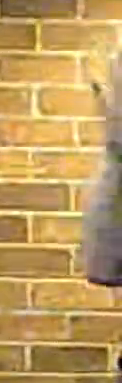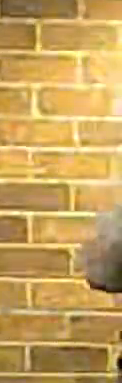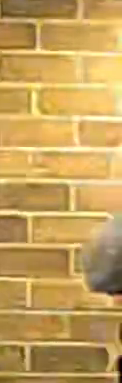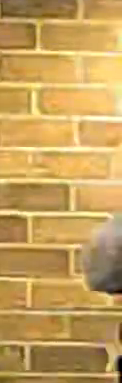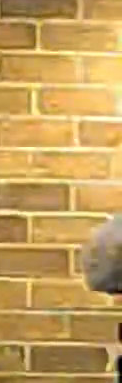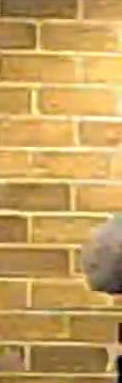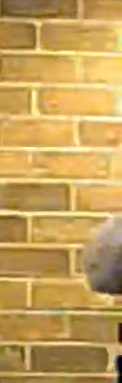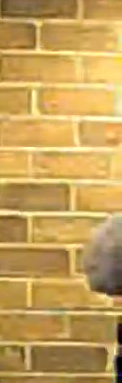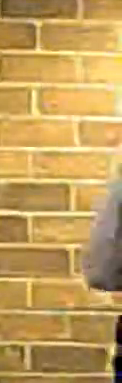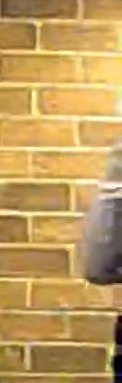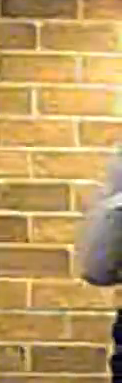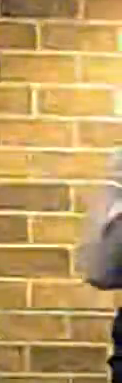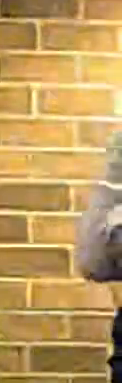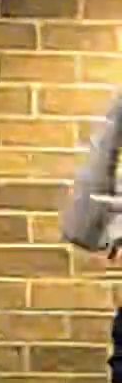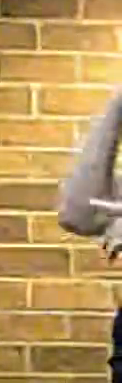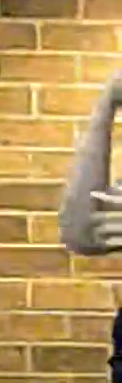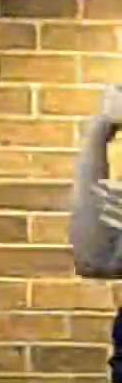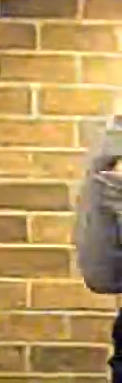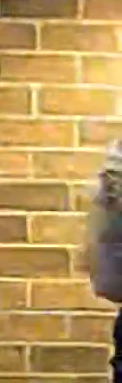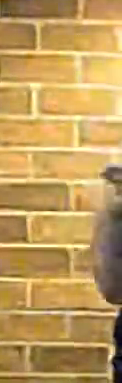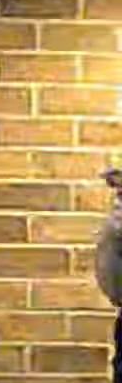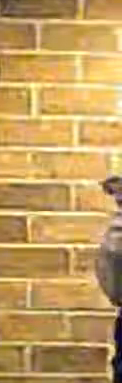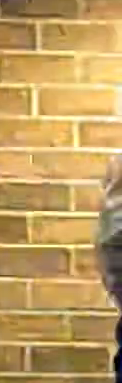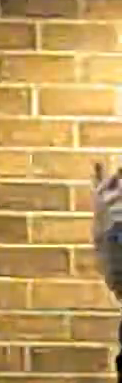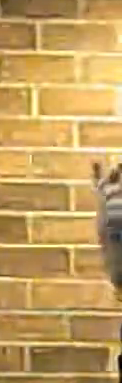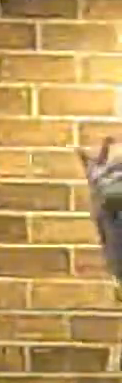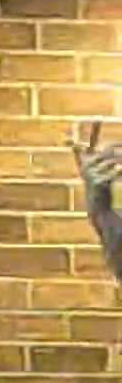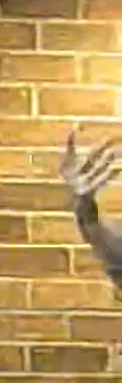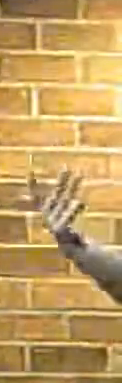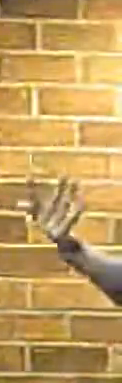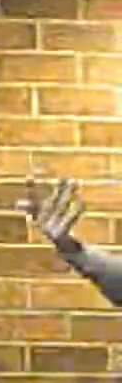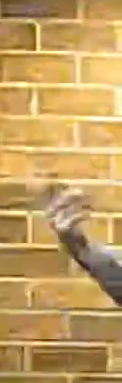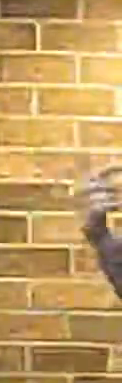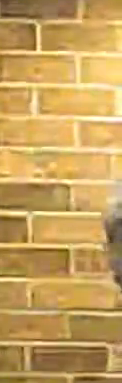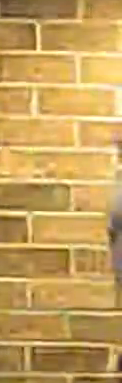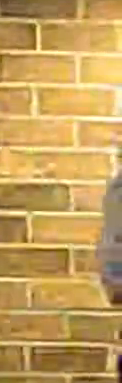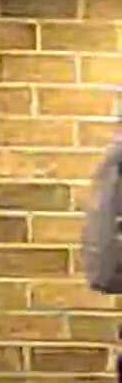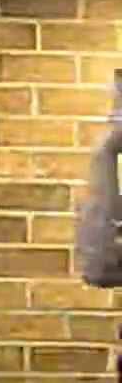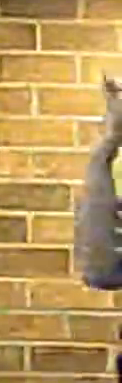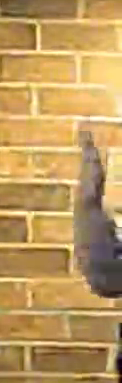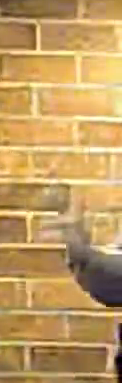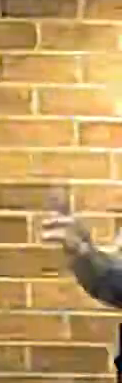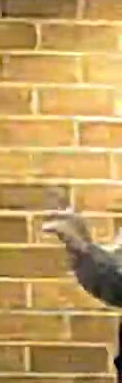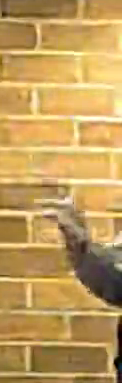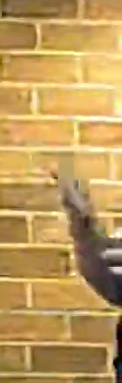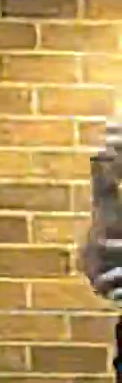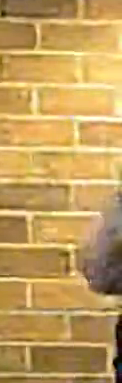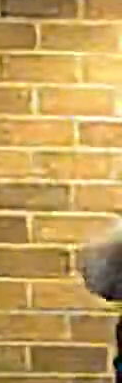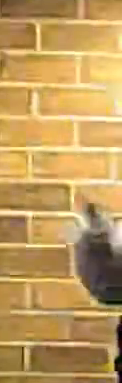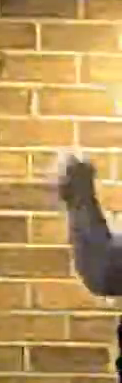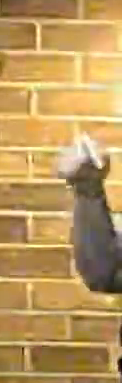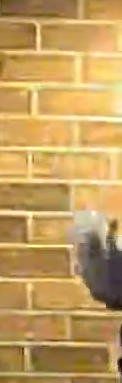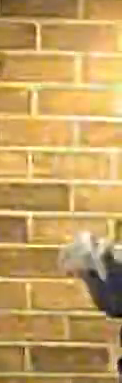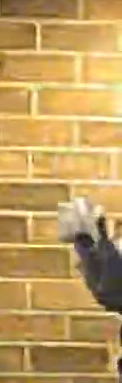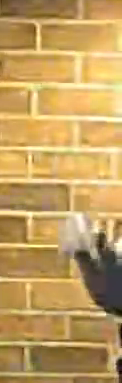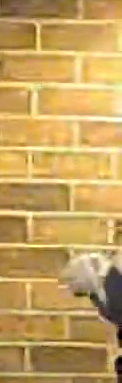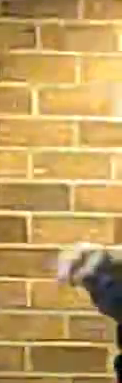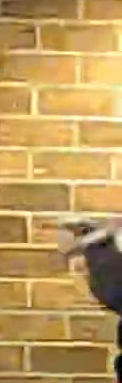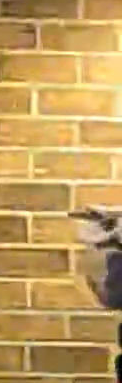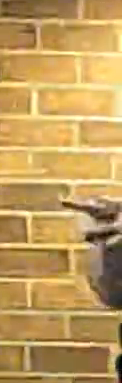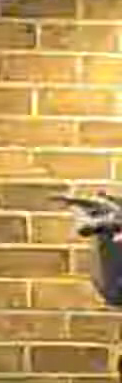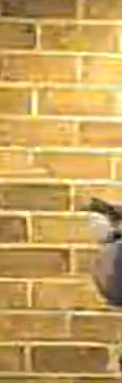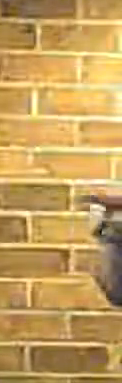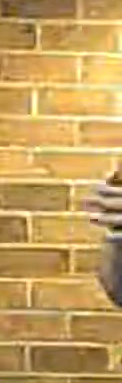order to help me make up my mind one way or another, I attended the earlier meeting here and also attended the meeting